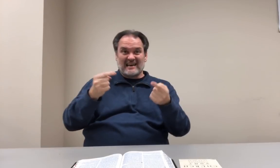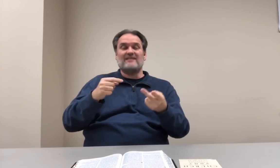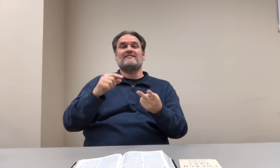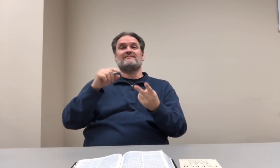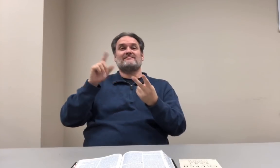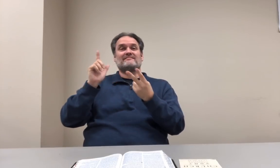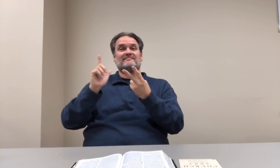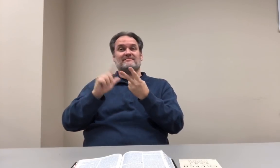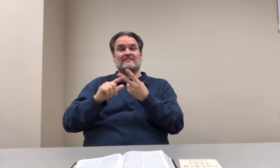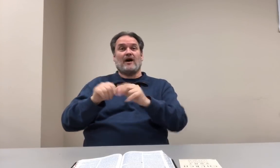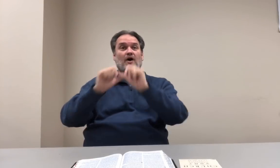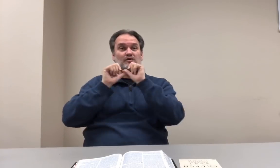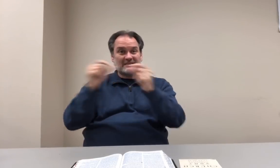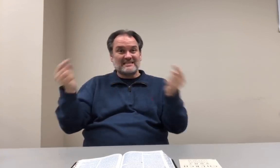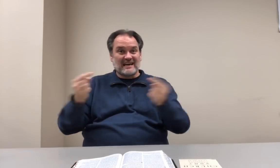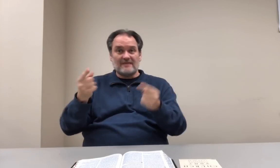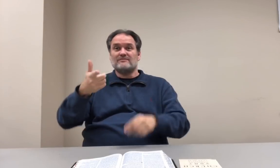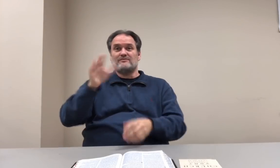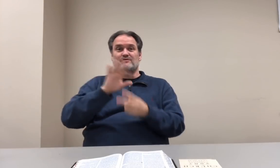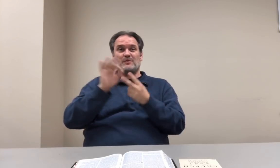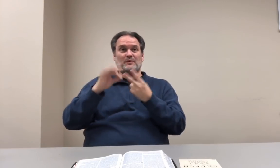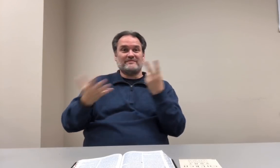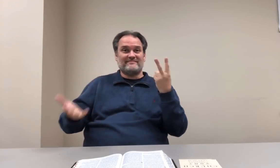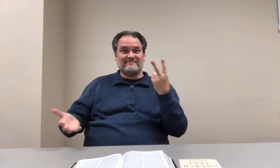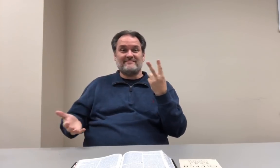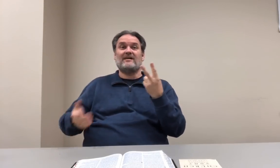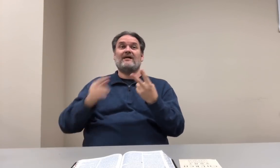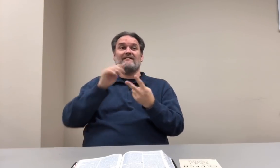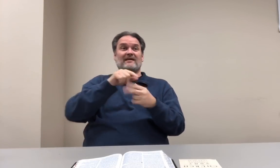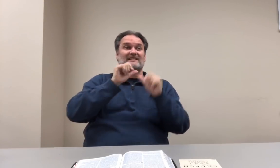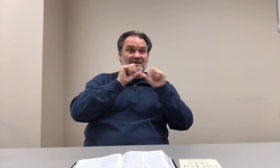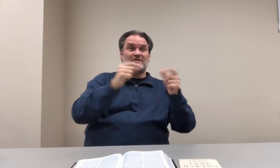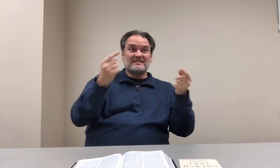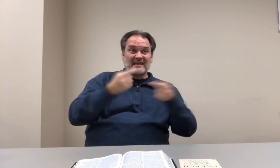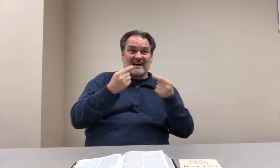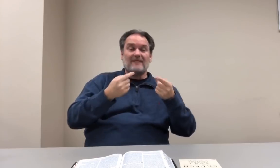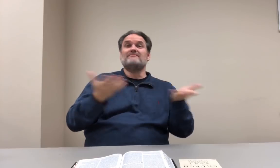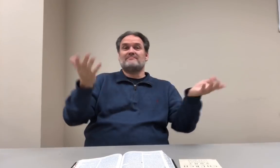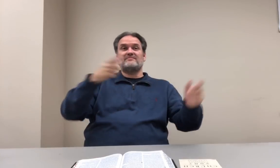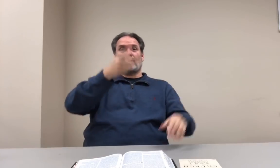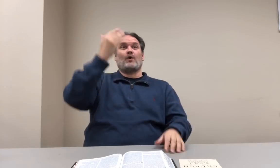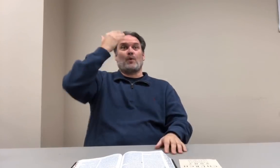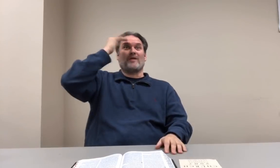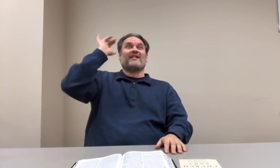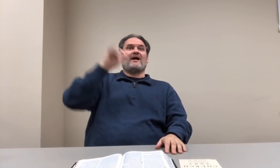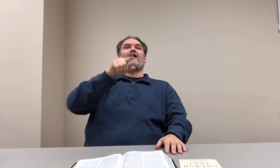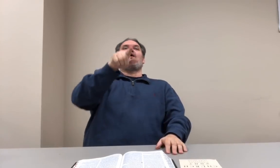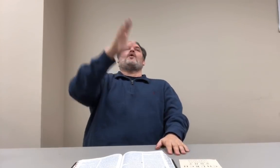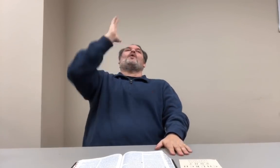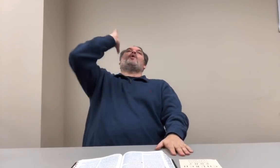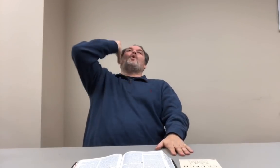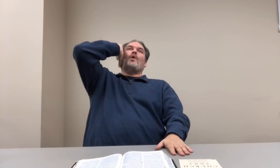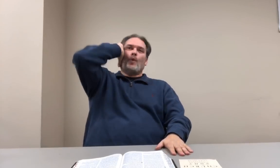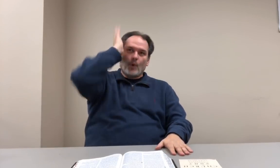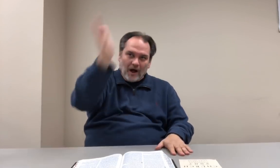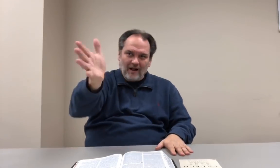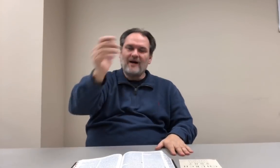between the creator and the creature hinges on the contrast between being and becoming. All that